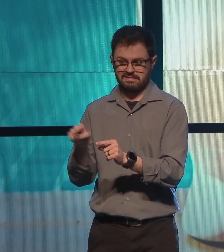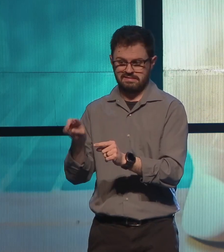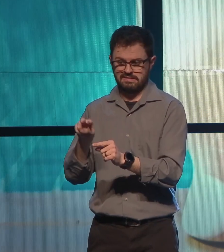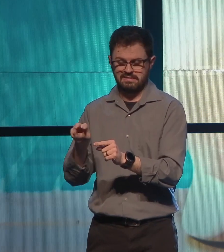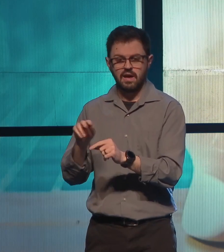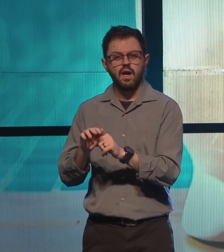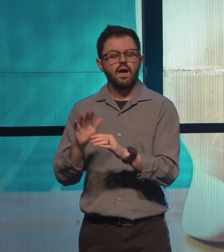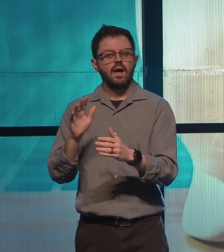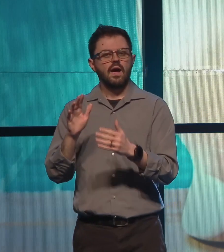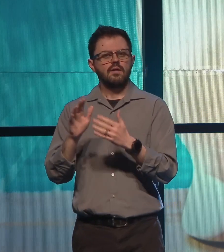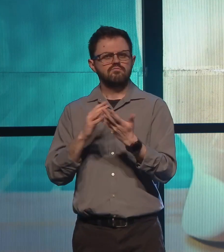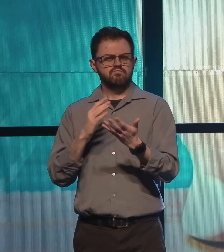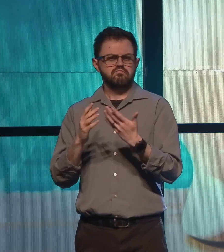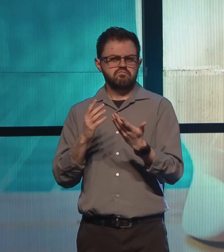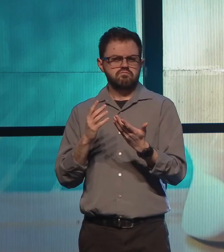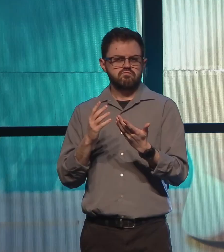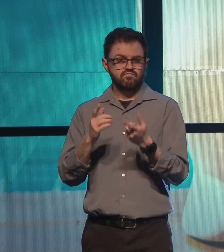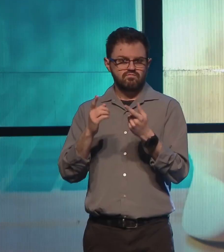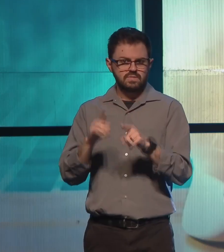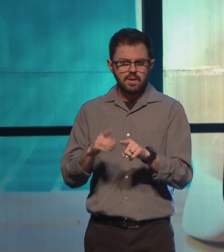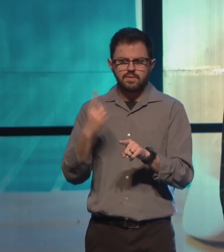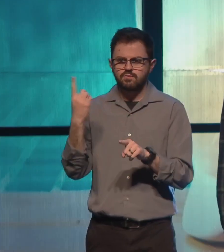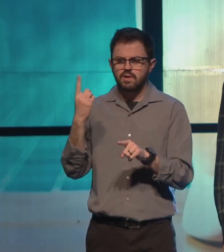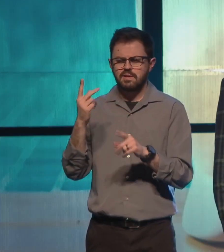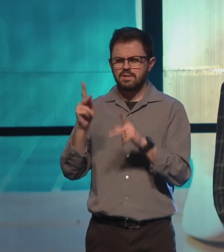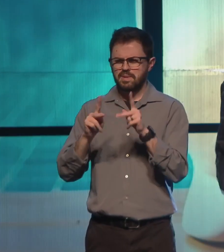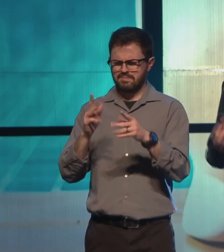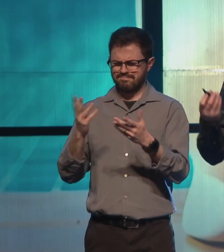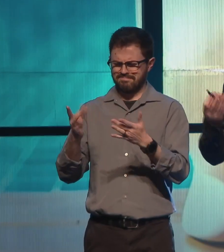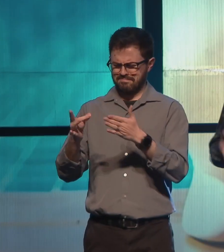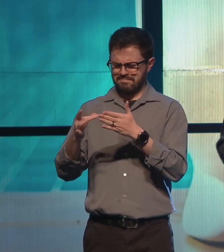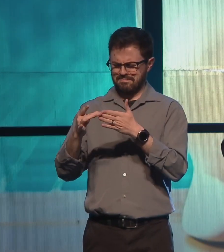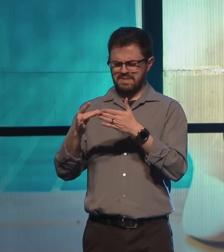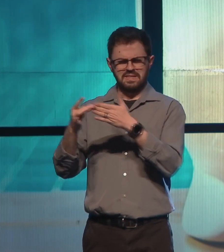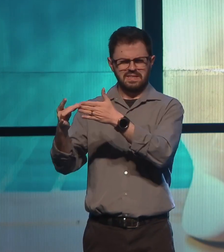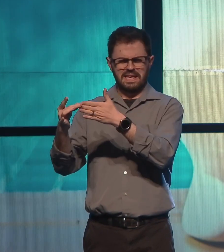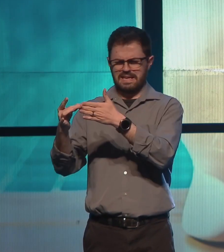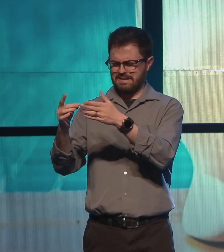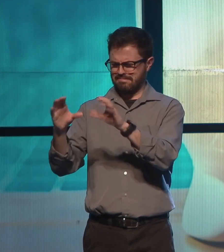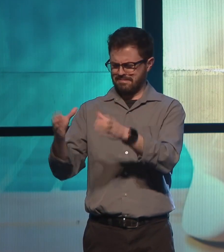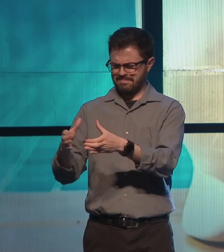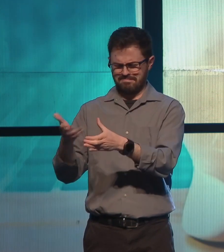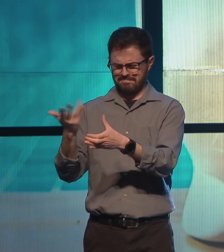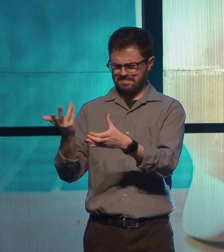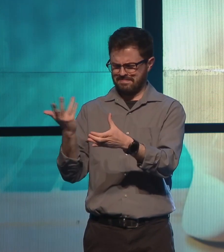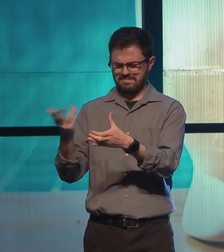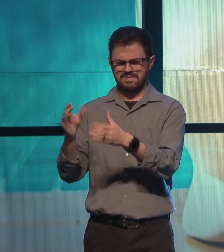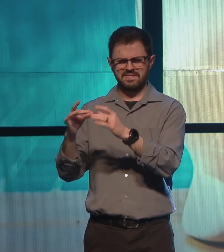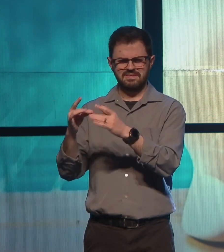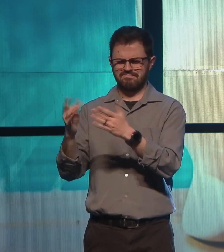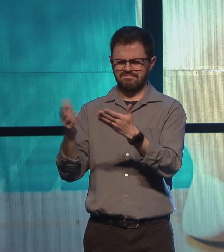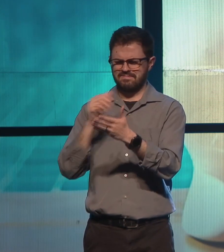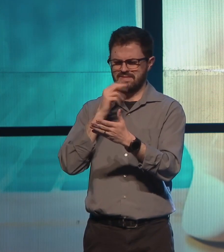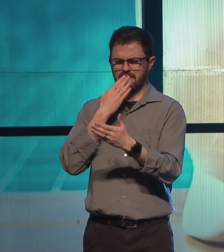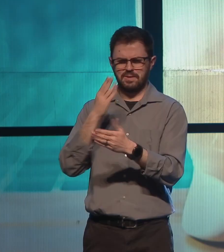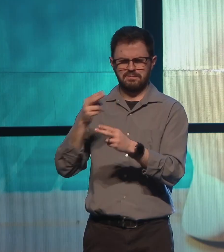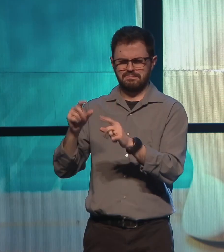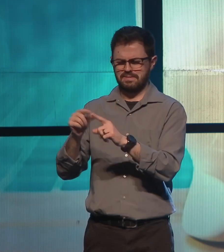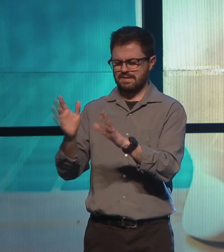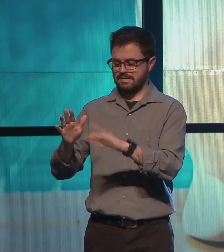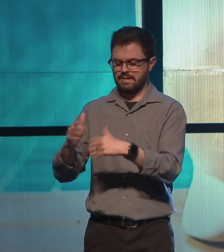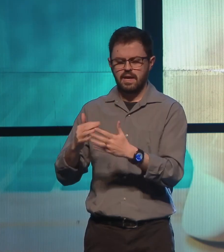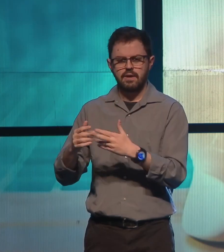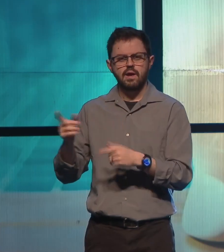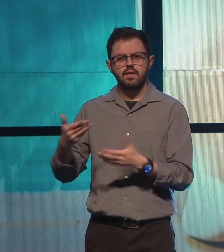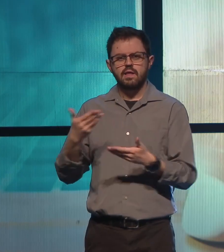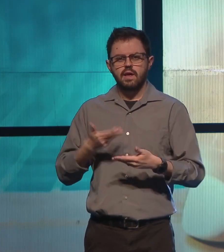one of the ringleaders, I don't know what to call it, one of the leaders of the group, they invited me to come over to their